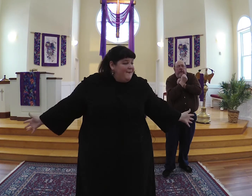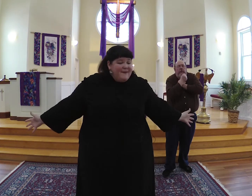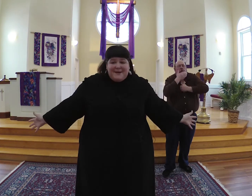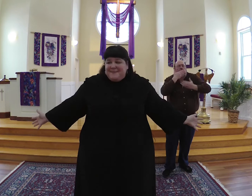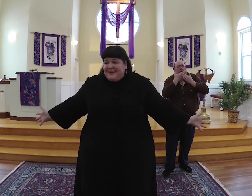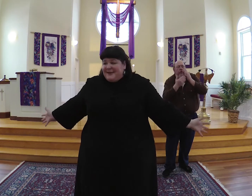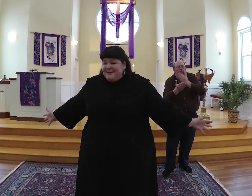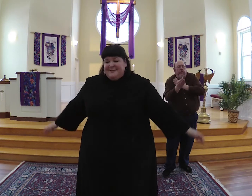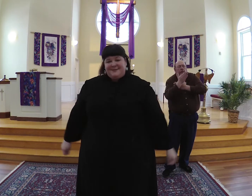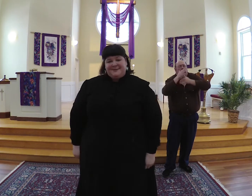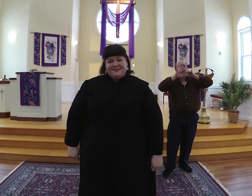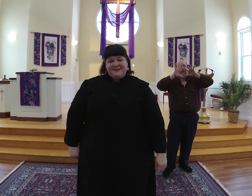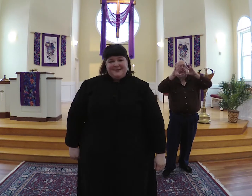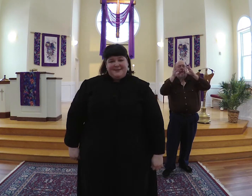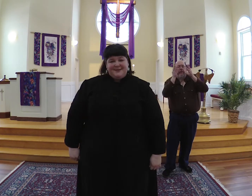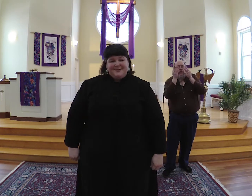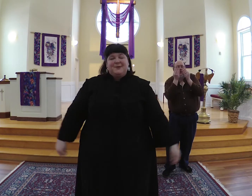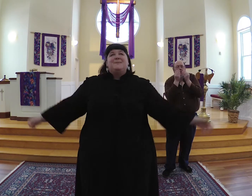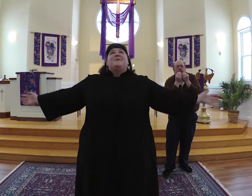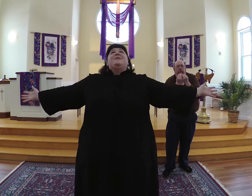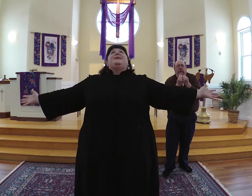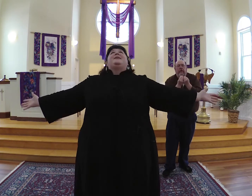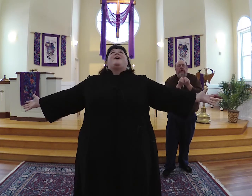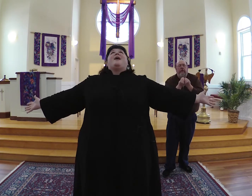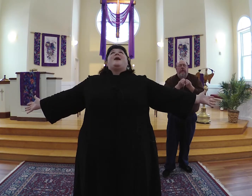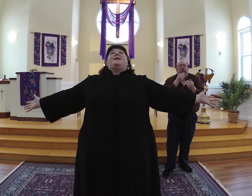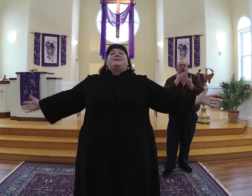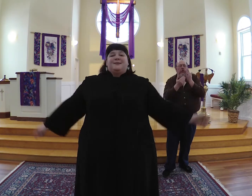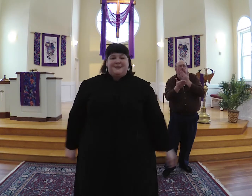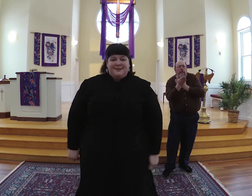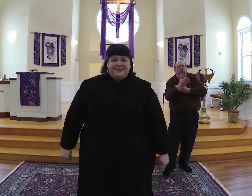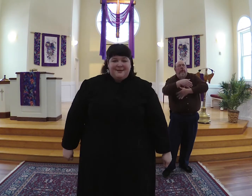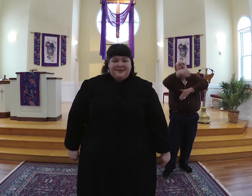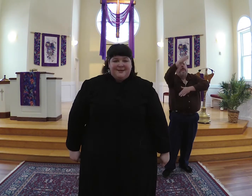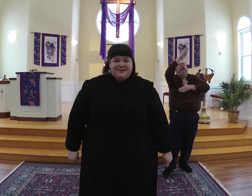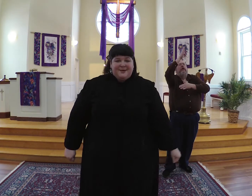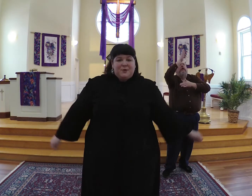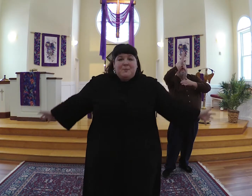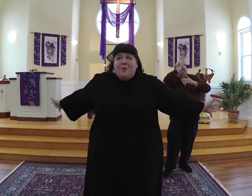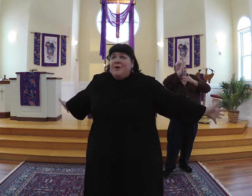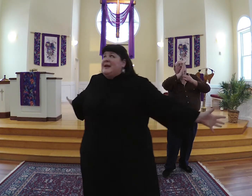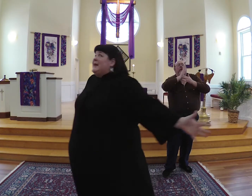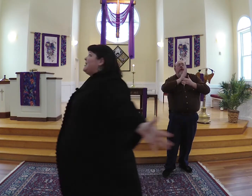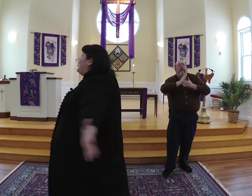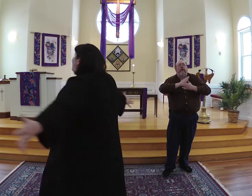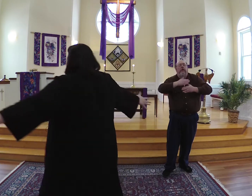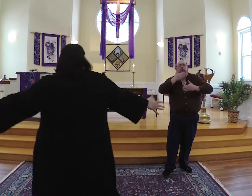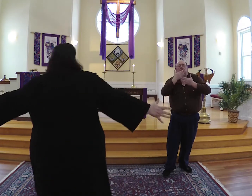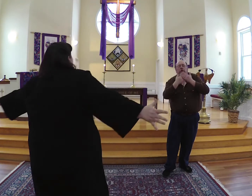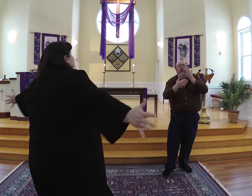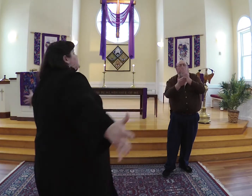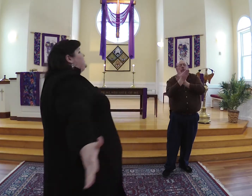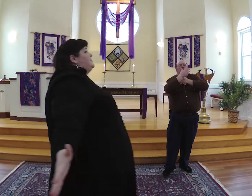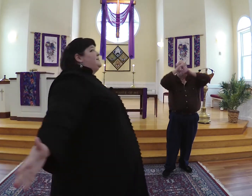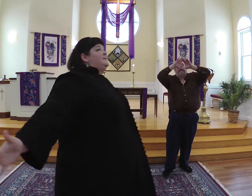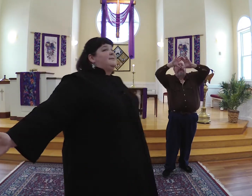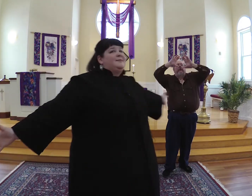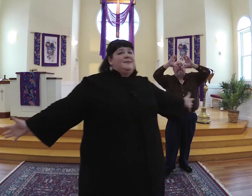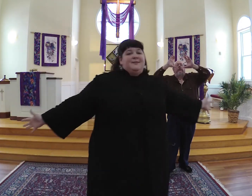morning, family. Good morning, God. Good morning,